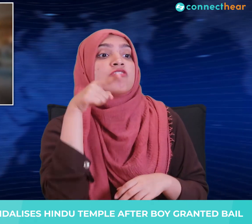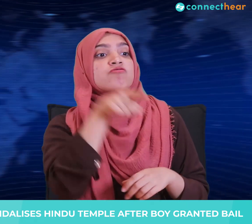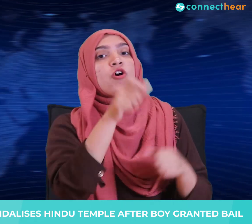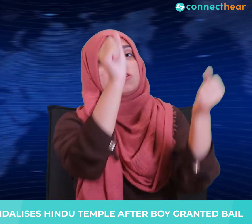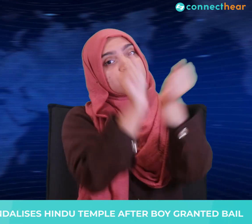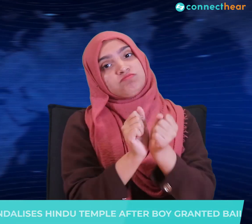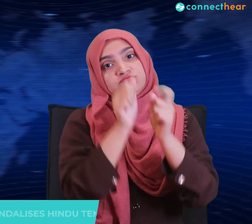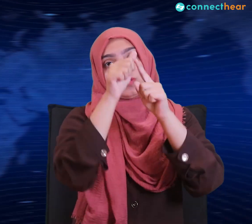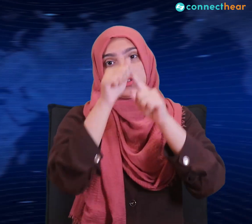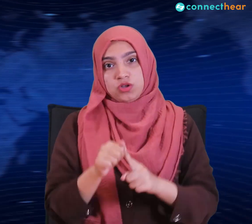area.